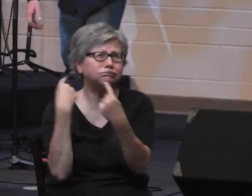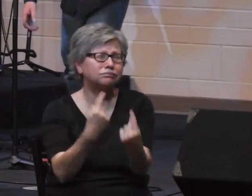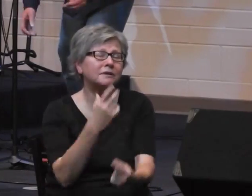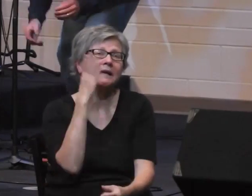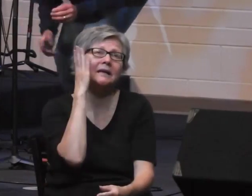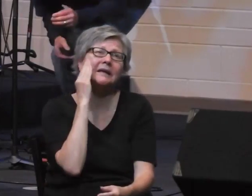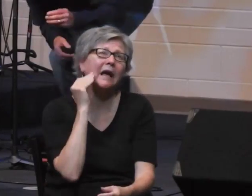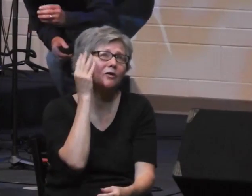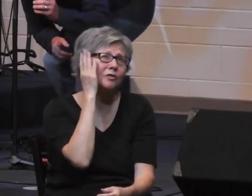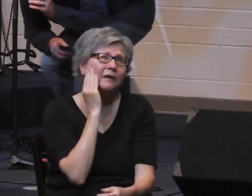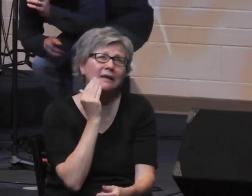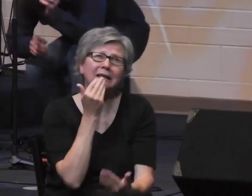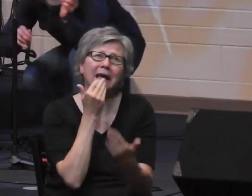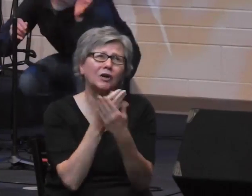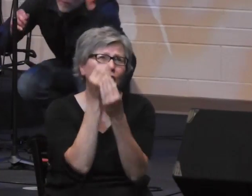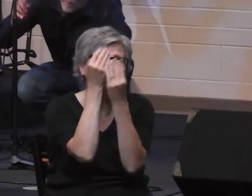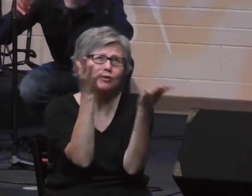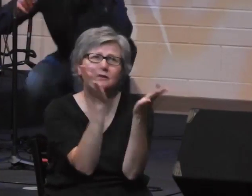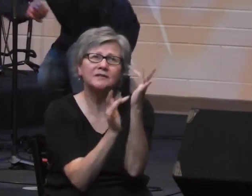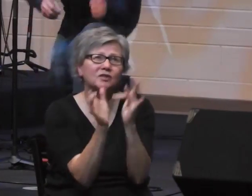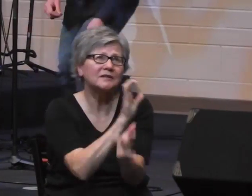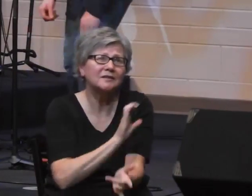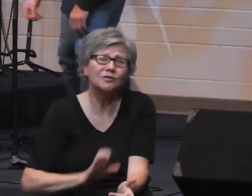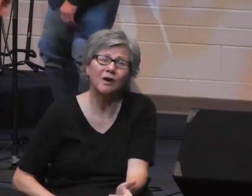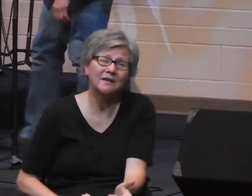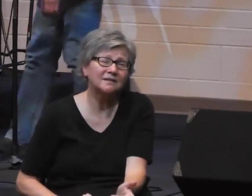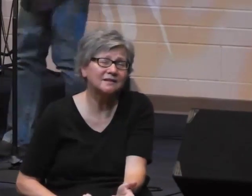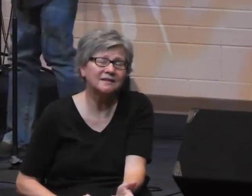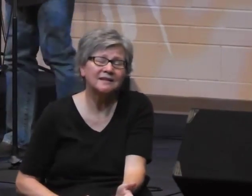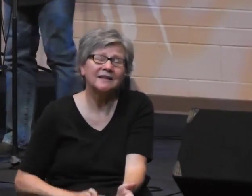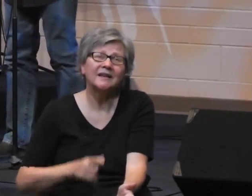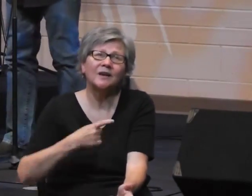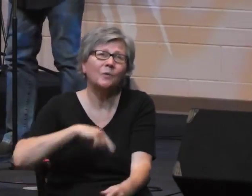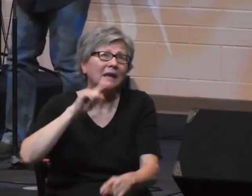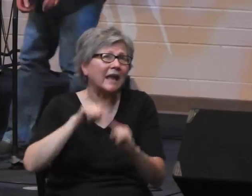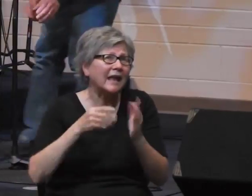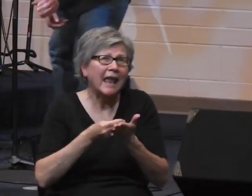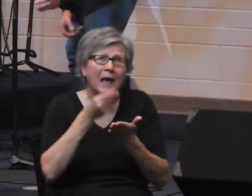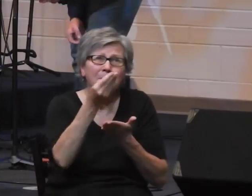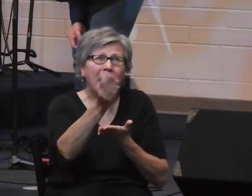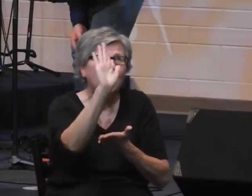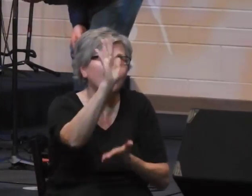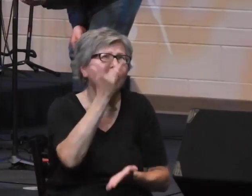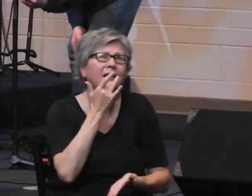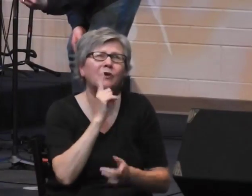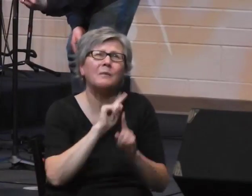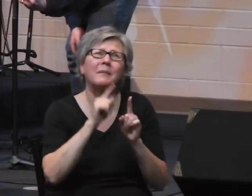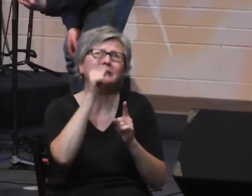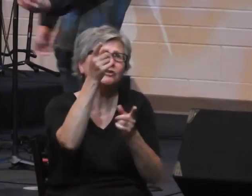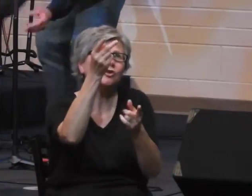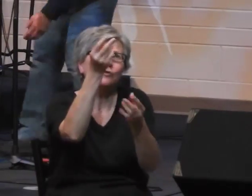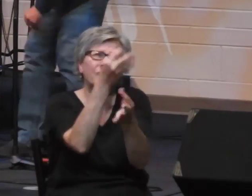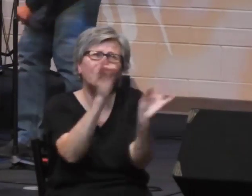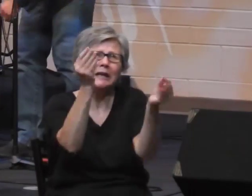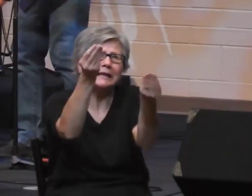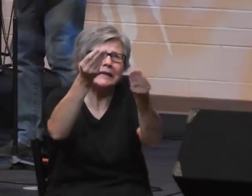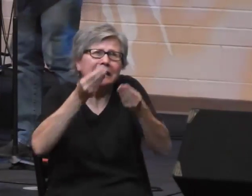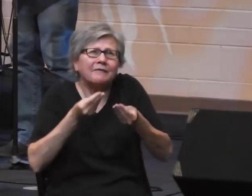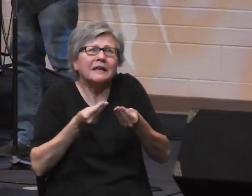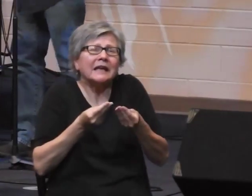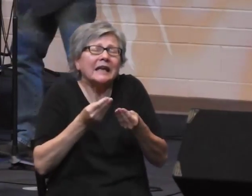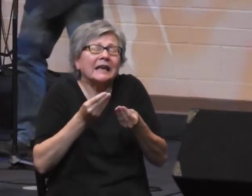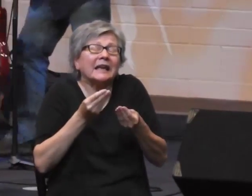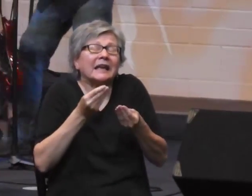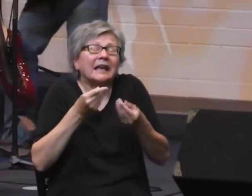have encountered the good news of Jesus Christ, that we cannot buy God's favor, but it's been freely given, and when we encounter that,